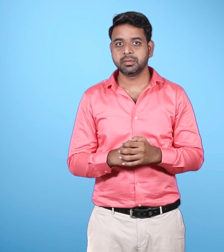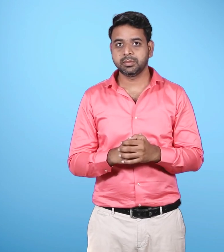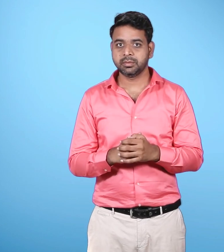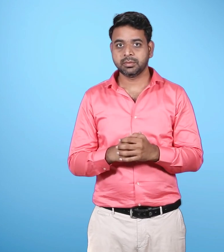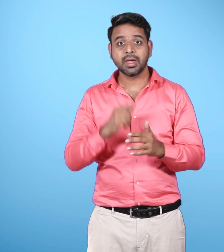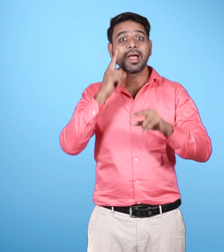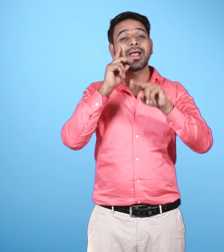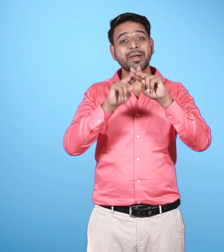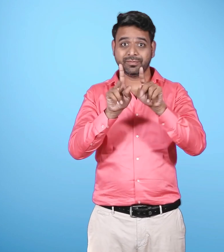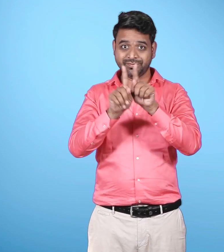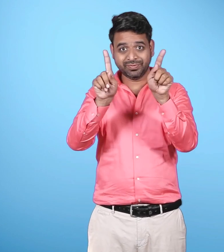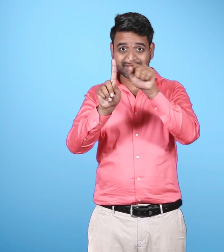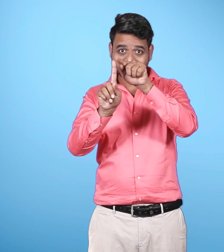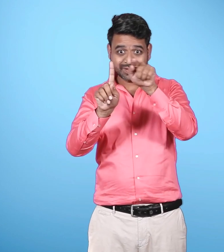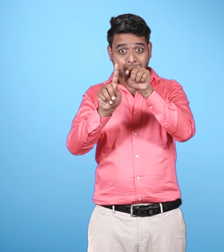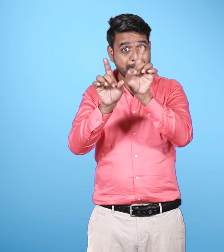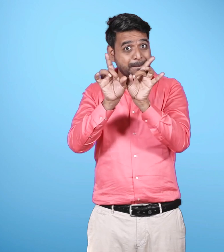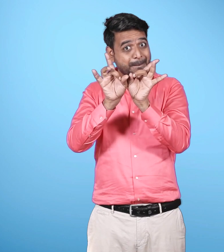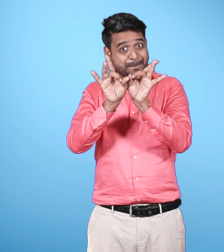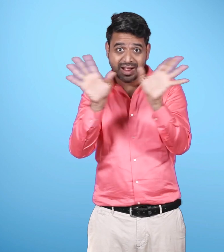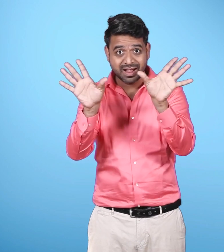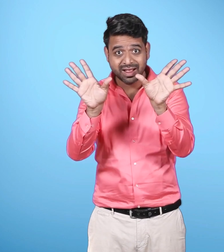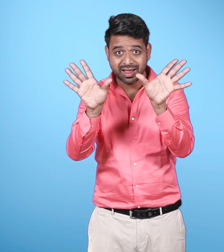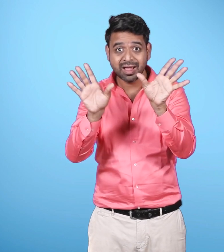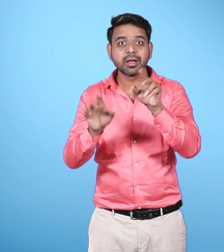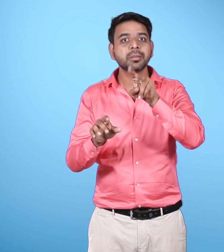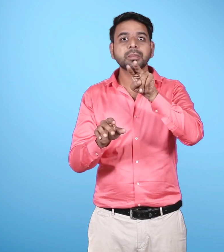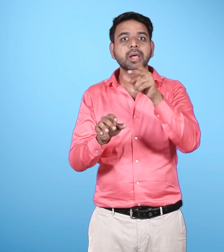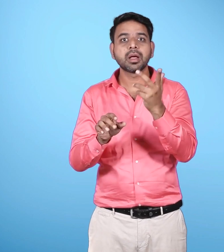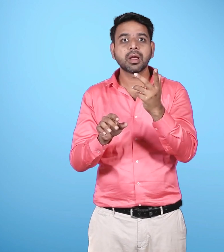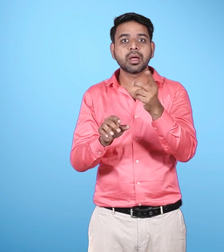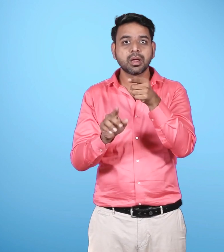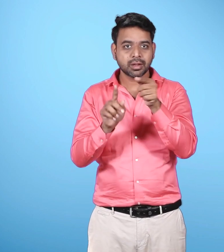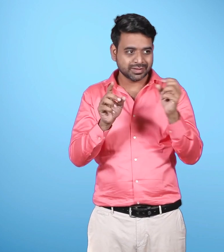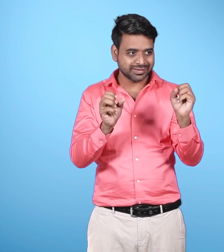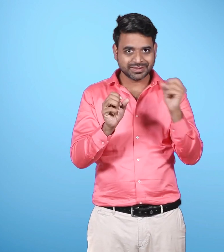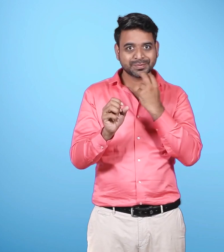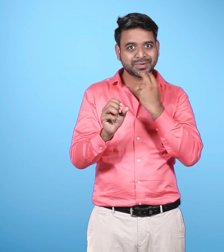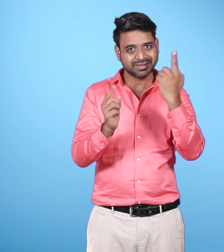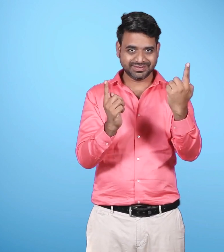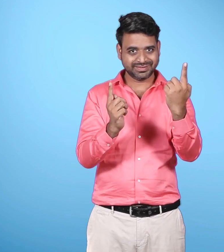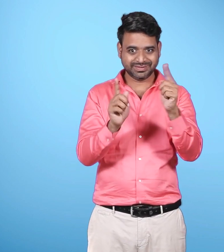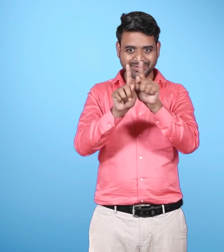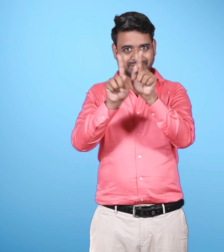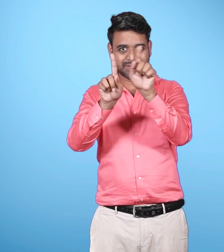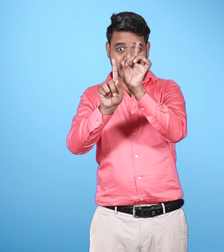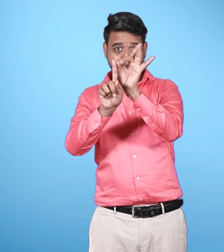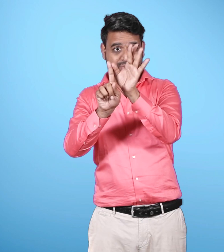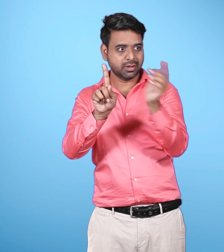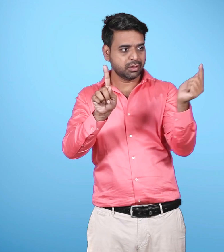One reason for a bulb to fuse is a break in its filament. A break in the filament of an electric bulb means a